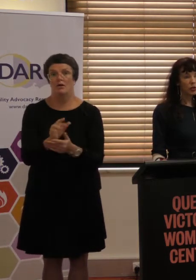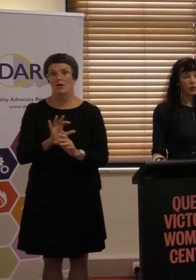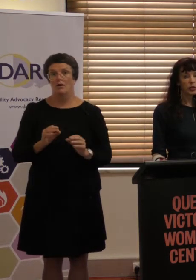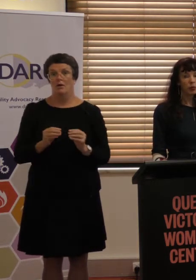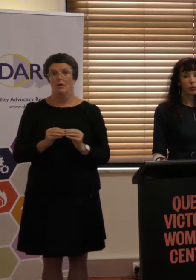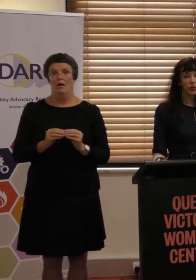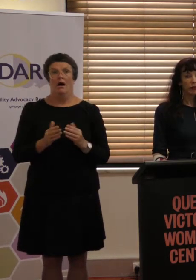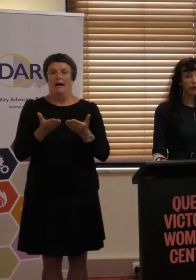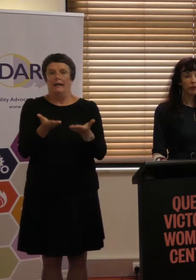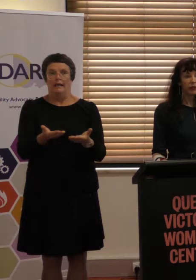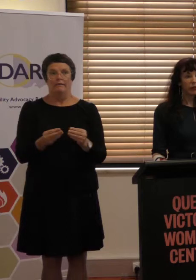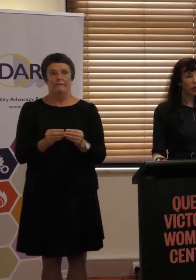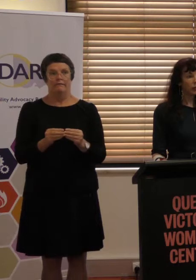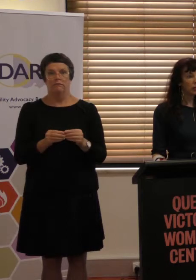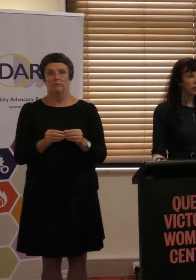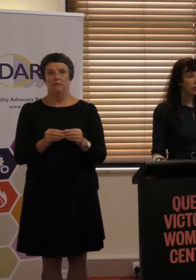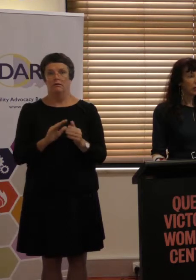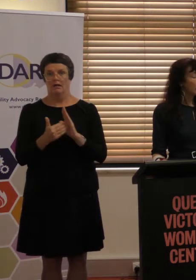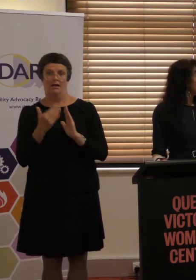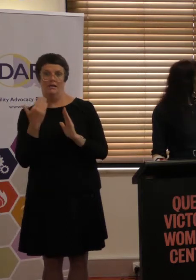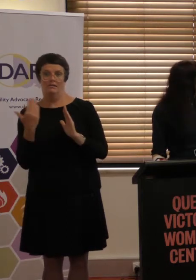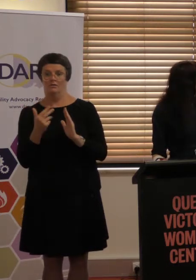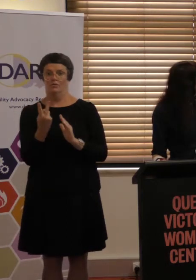last two examples, are very, very common.